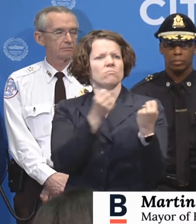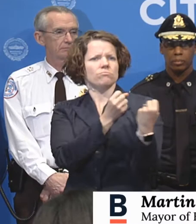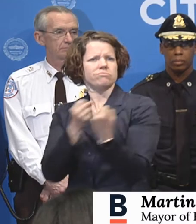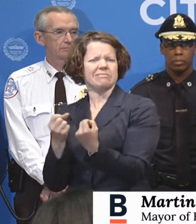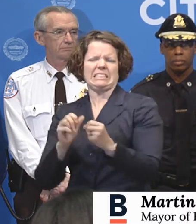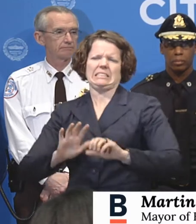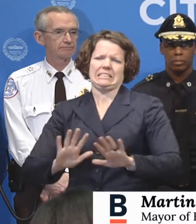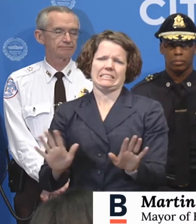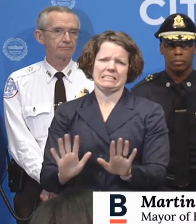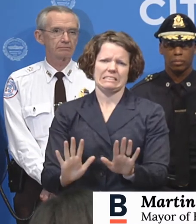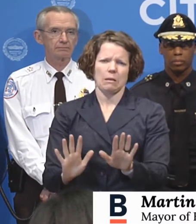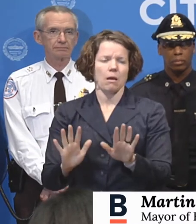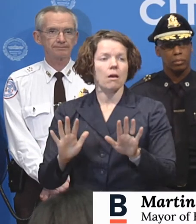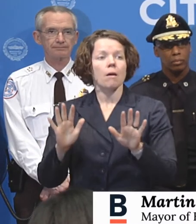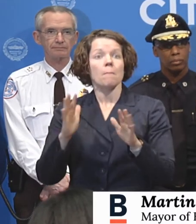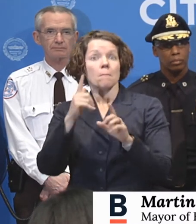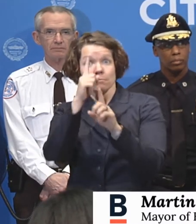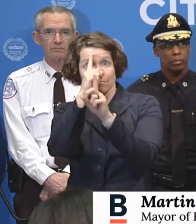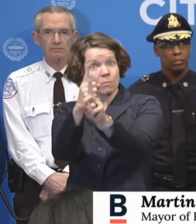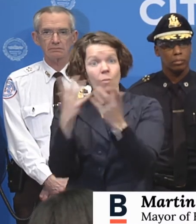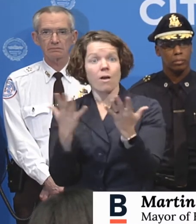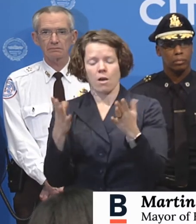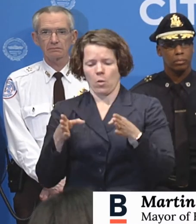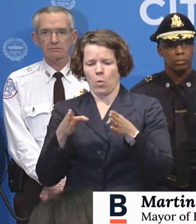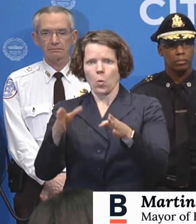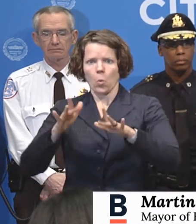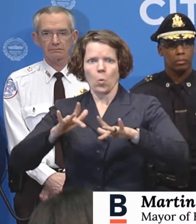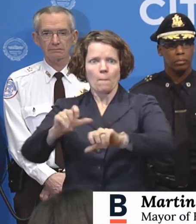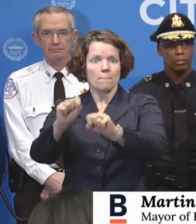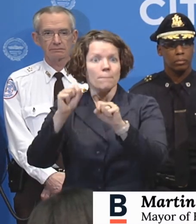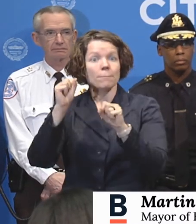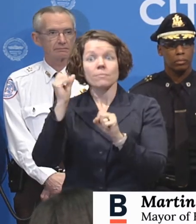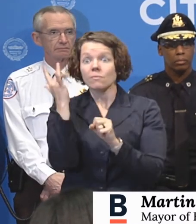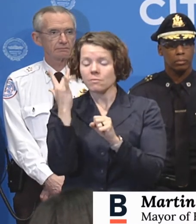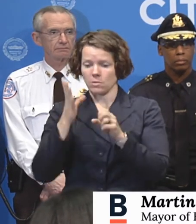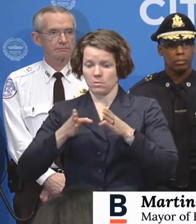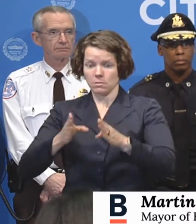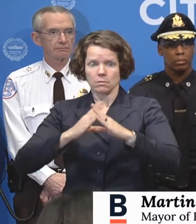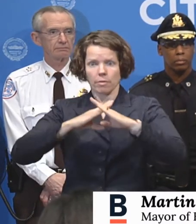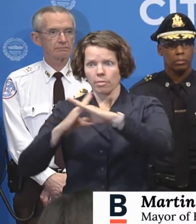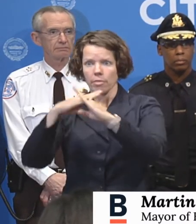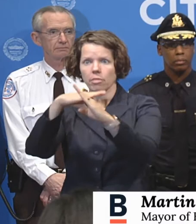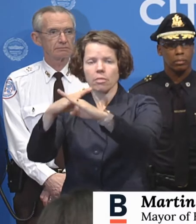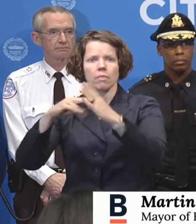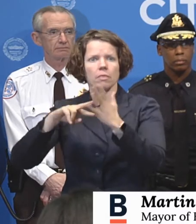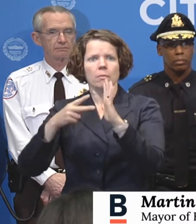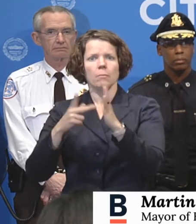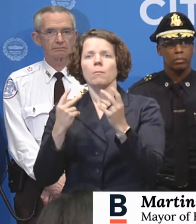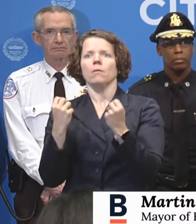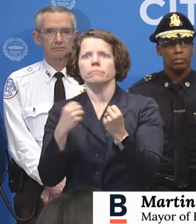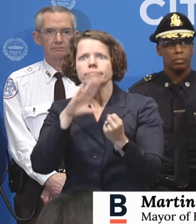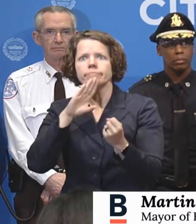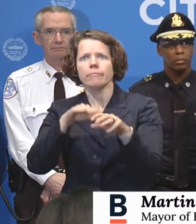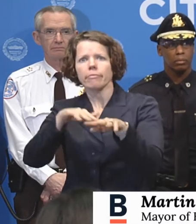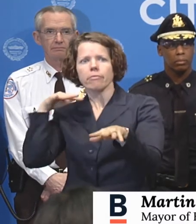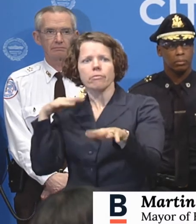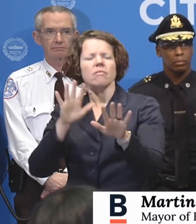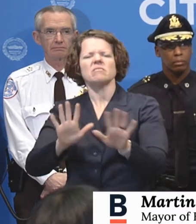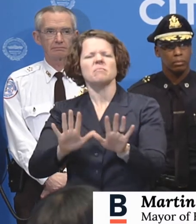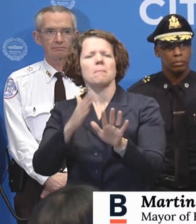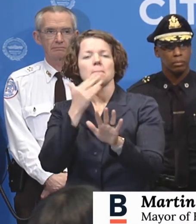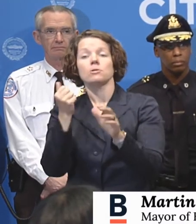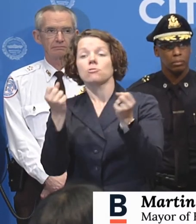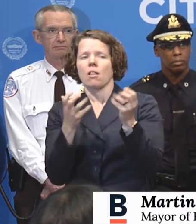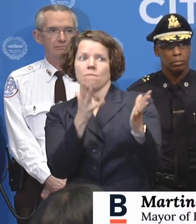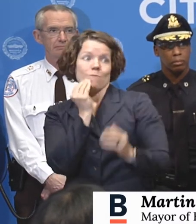We want to try and keep cars off the street because a lot of the restrictions that are in place will cause traffic jams throughout the city. We're also